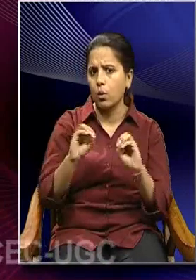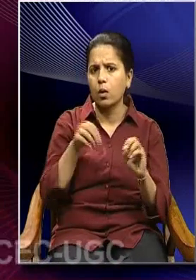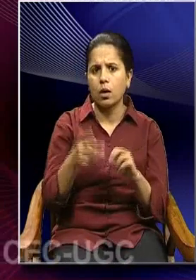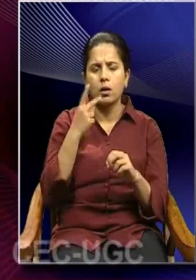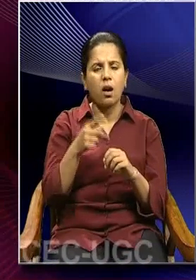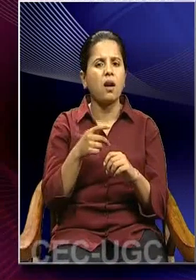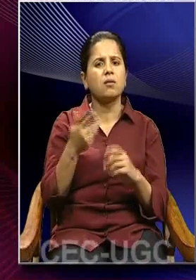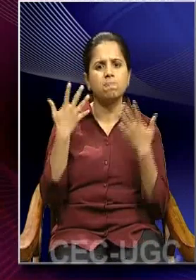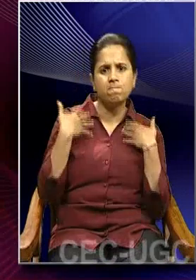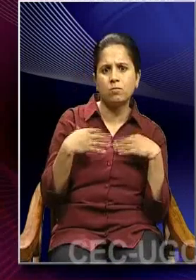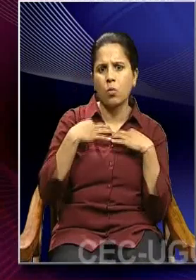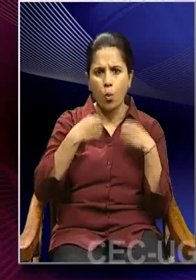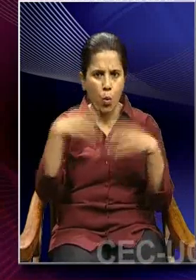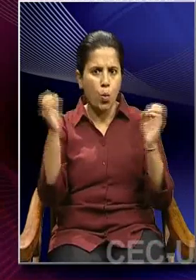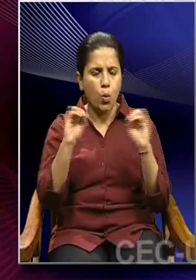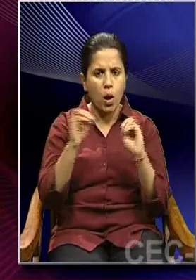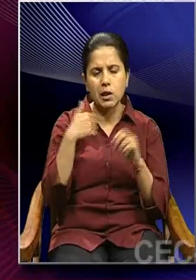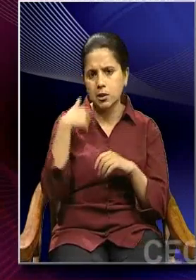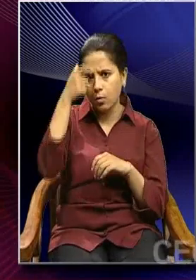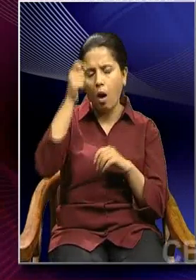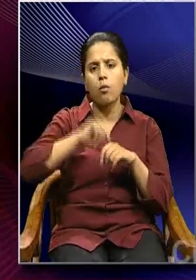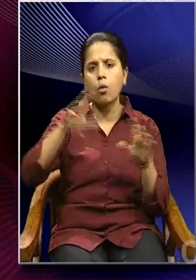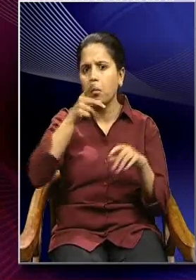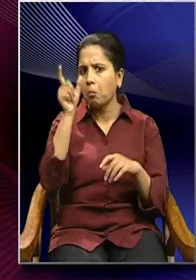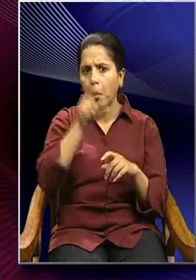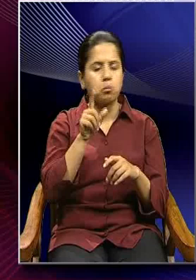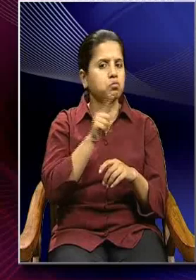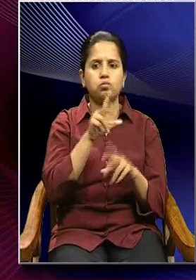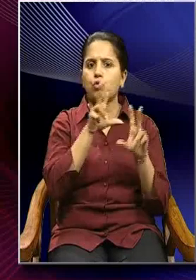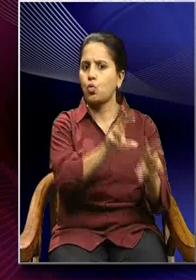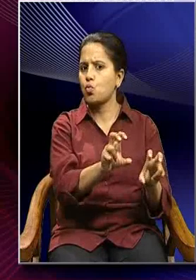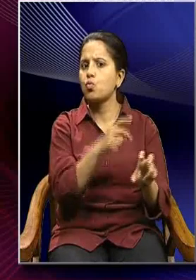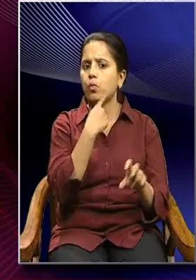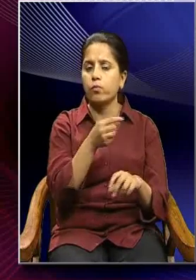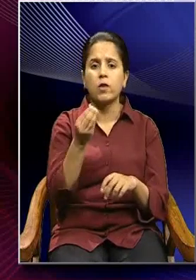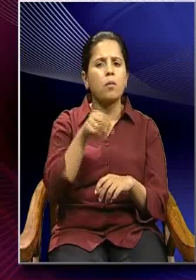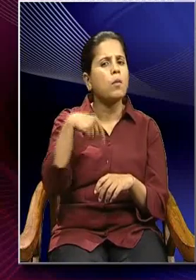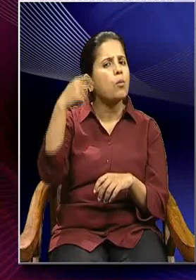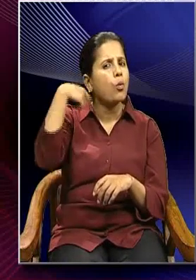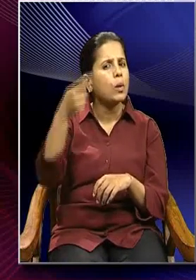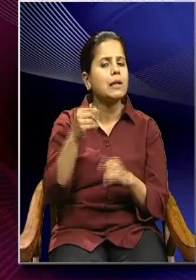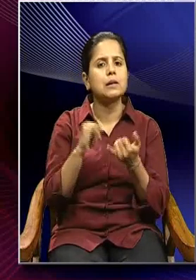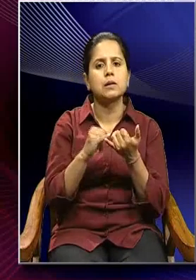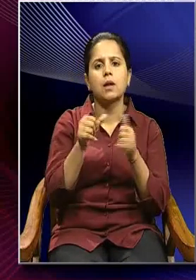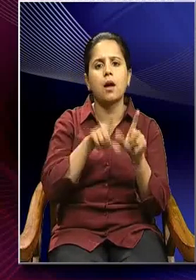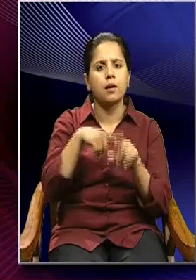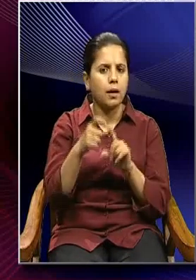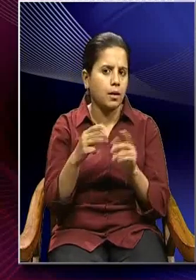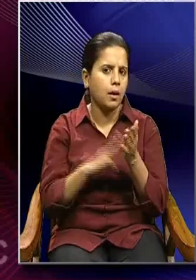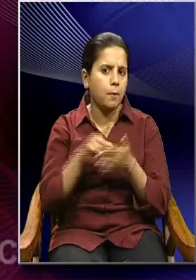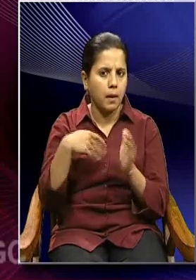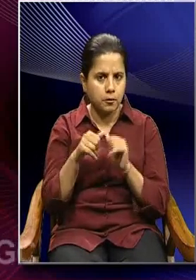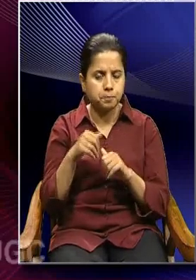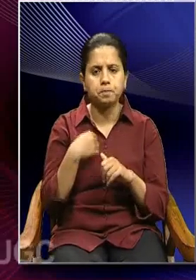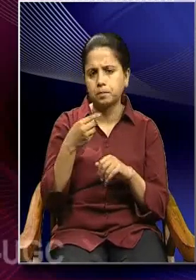issues. Then we also see that some of the filmmakers like Saeed Mirza, where